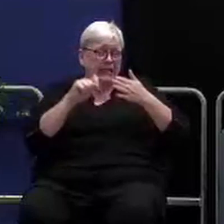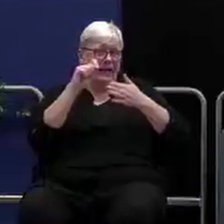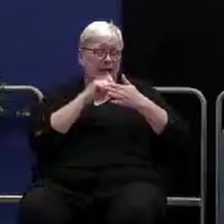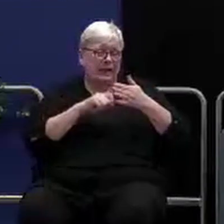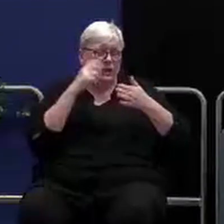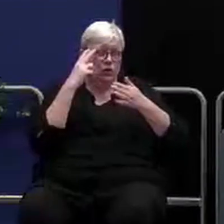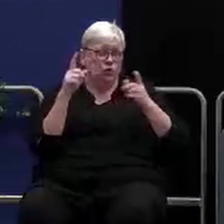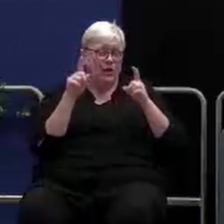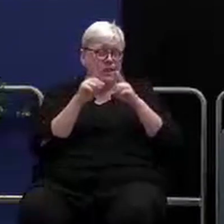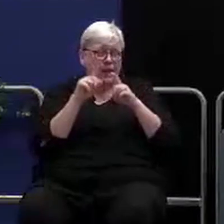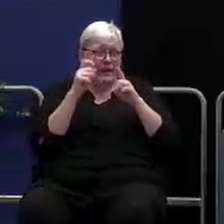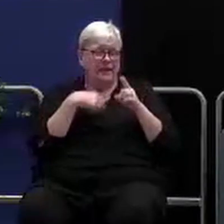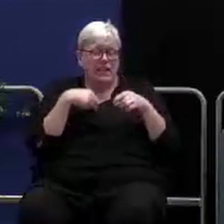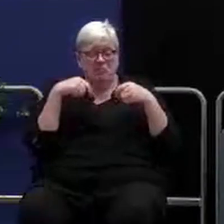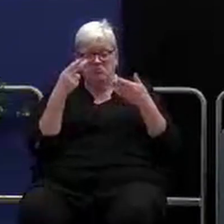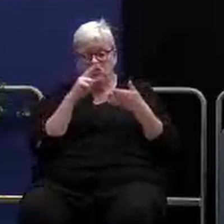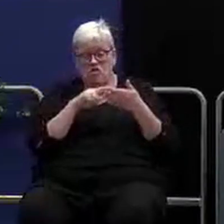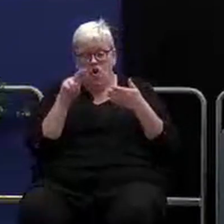look like for you?